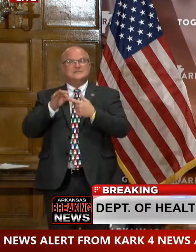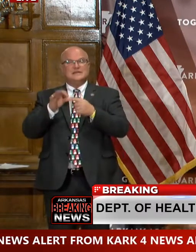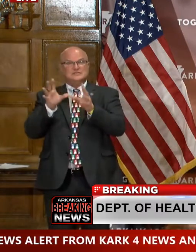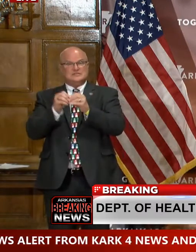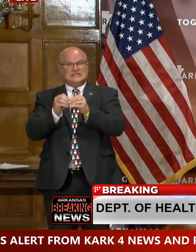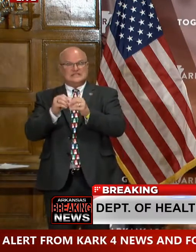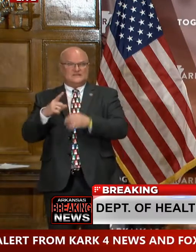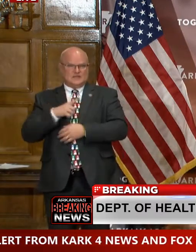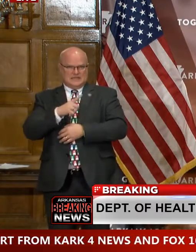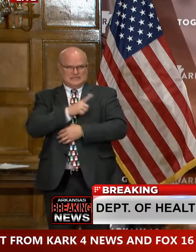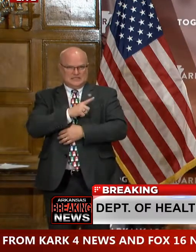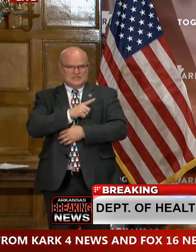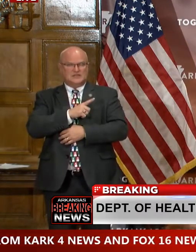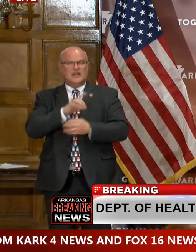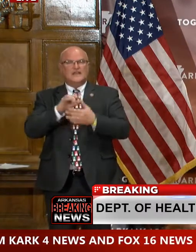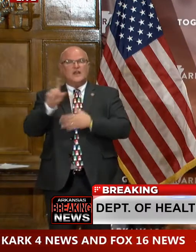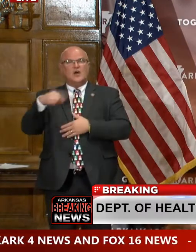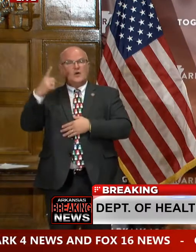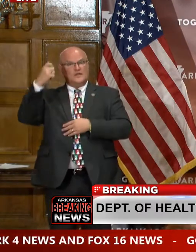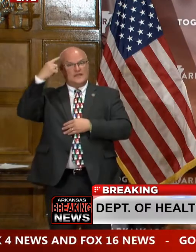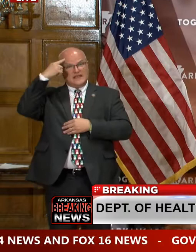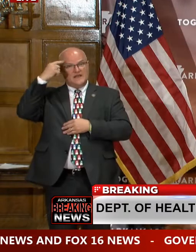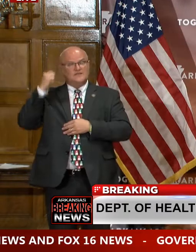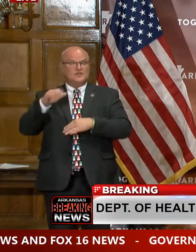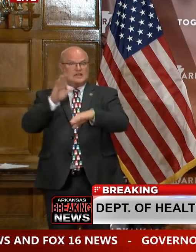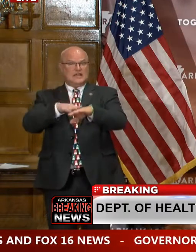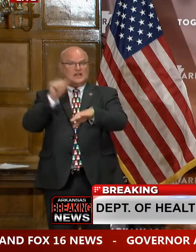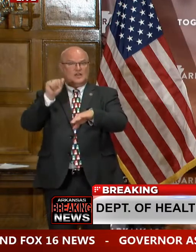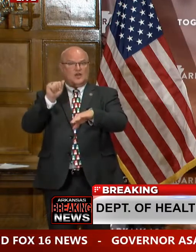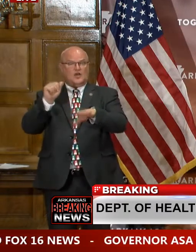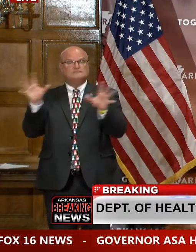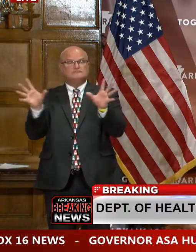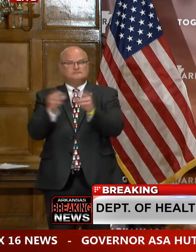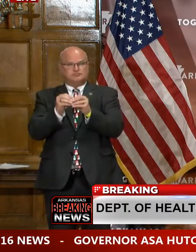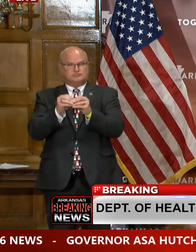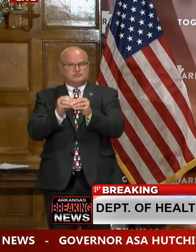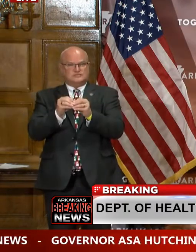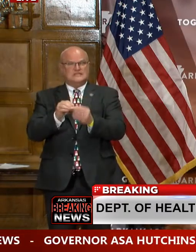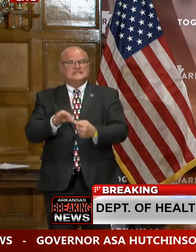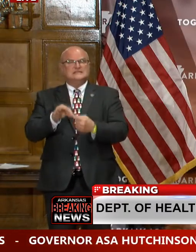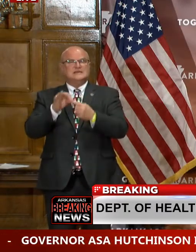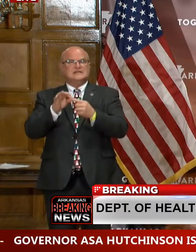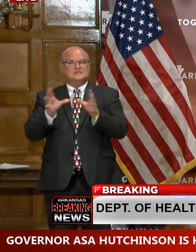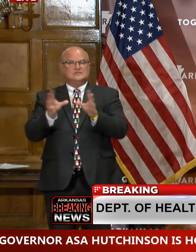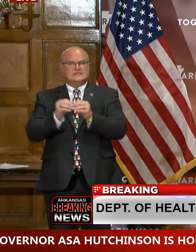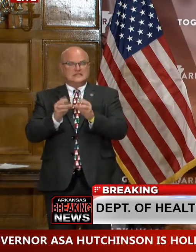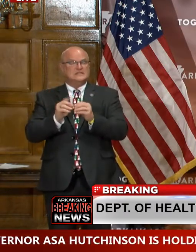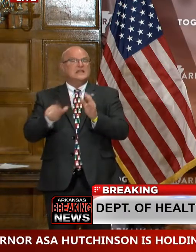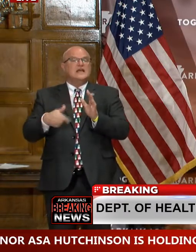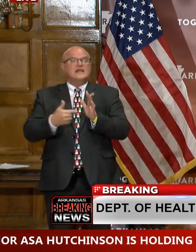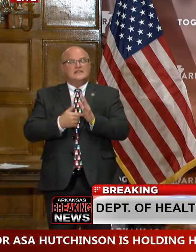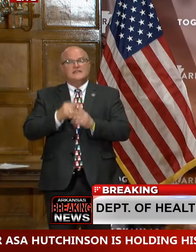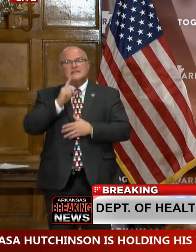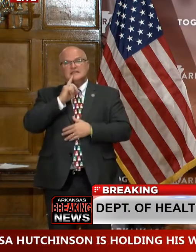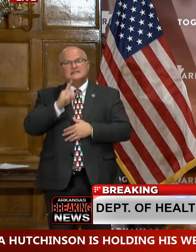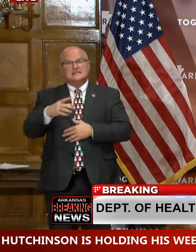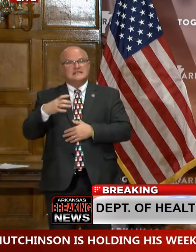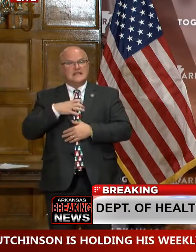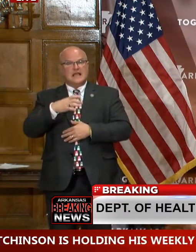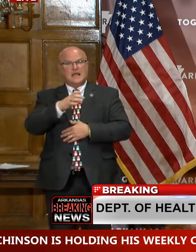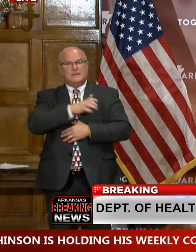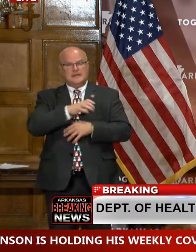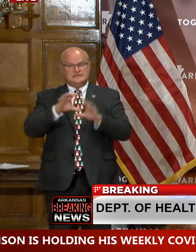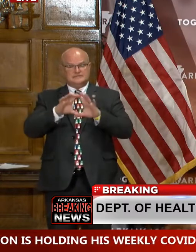of the legislature in which only the governor can call and convene that special session. This is a committee